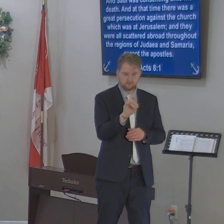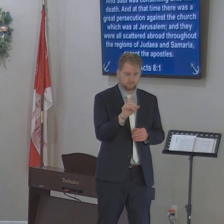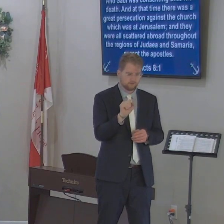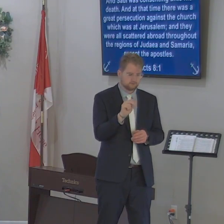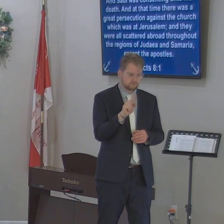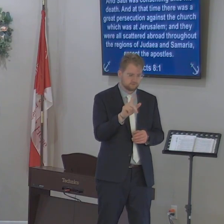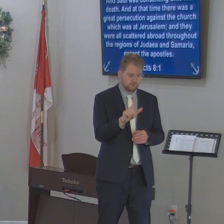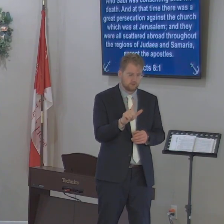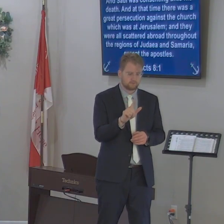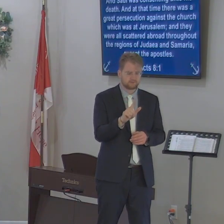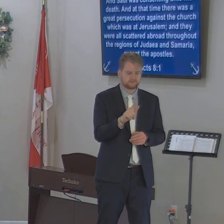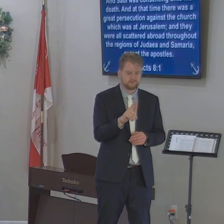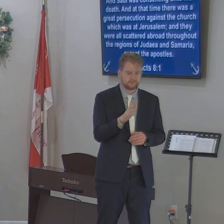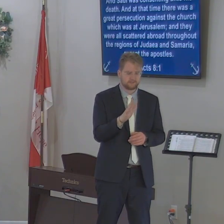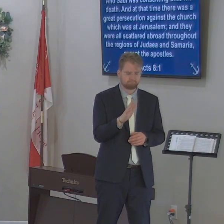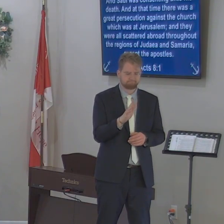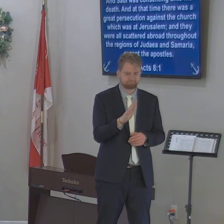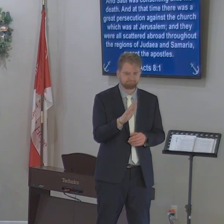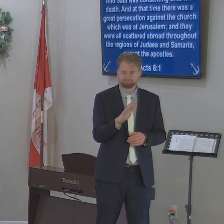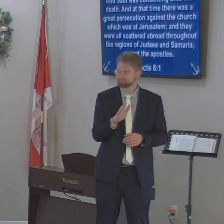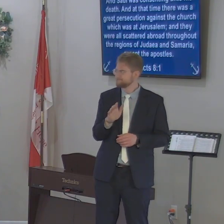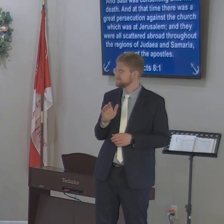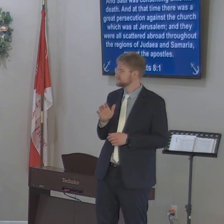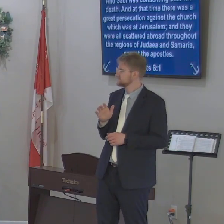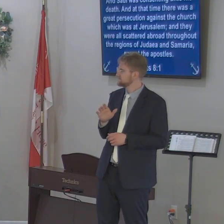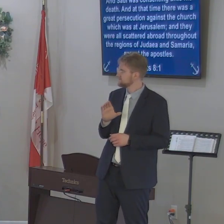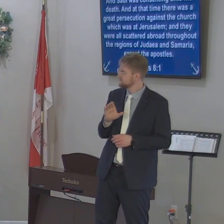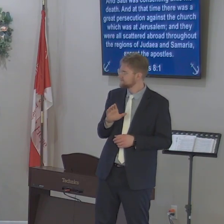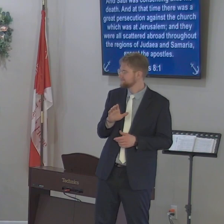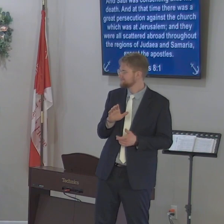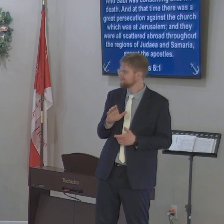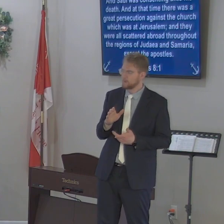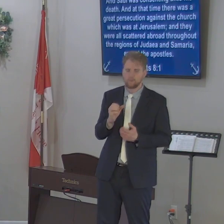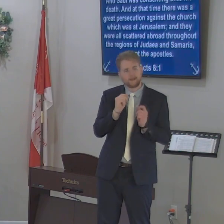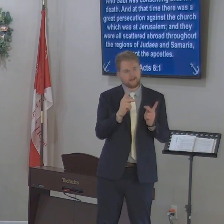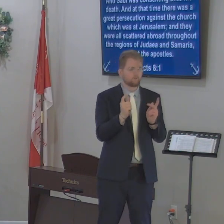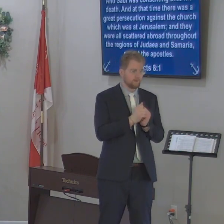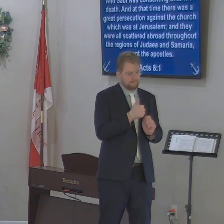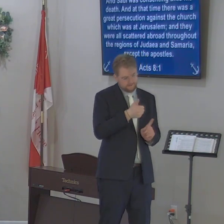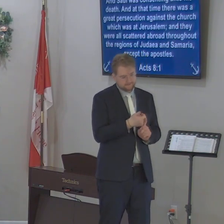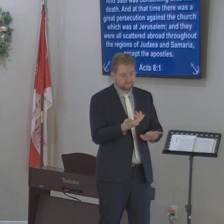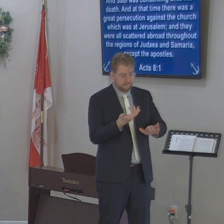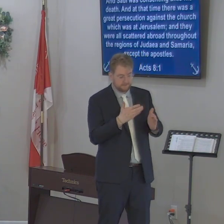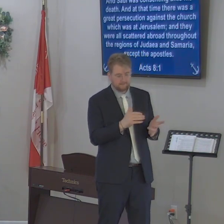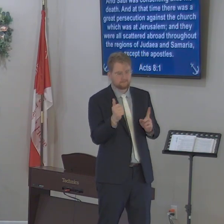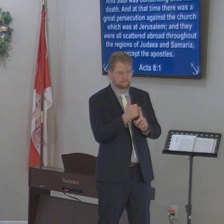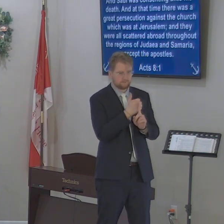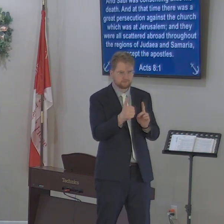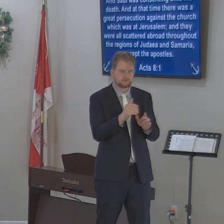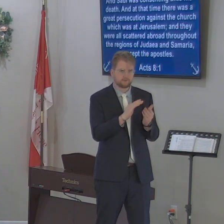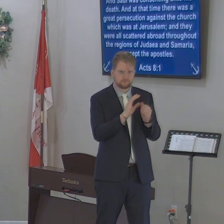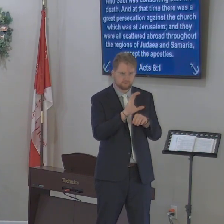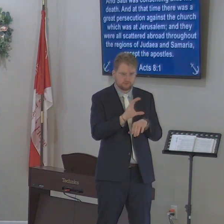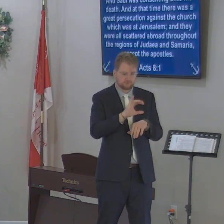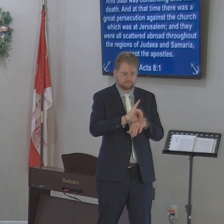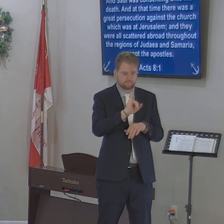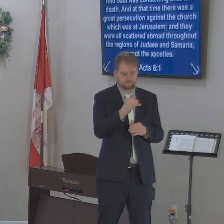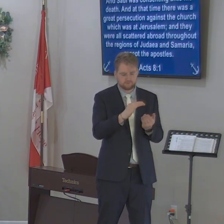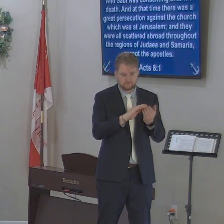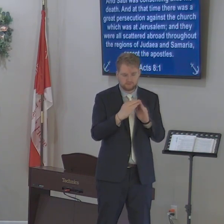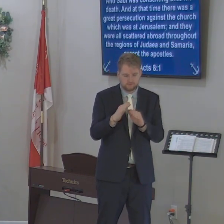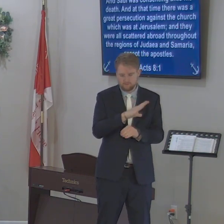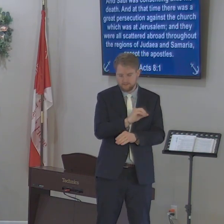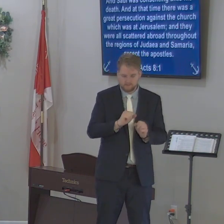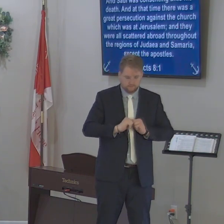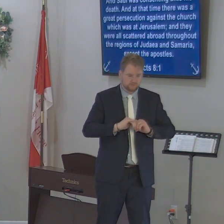consenting unto his death, Stephen. And at that time, there was a great persecution against the church, which was at Jerusalem. And they were all scattered abroad throughout all the regions